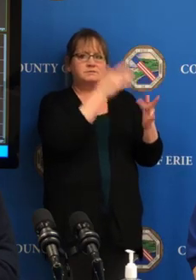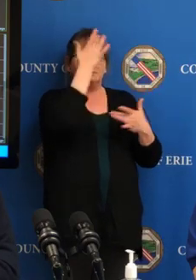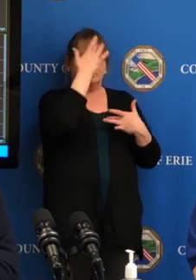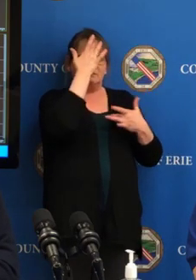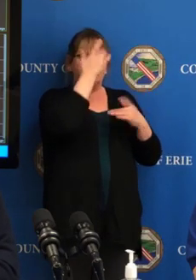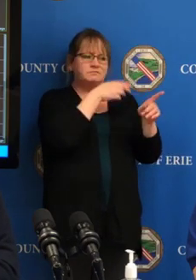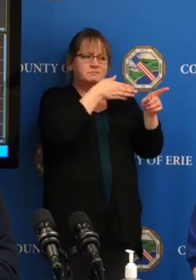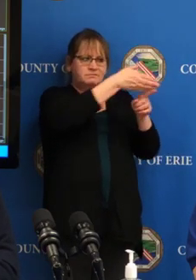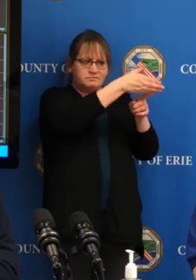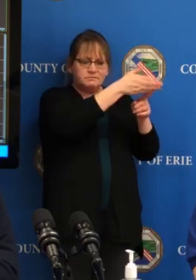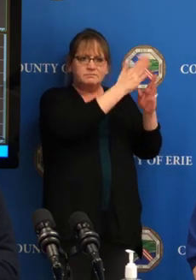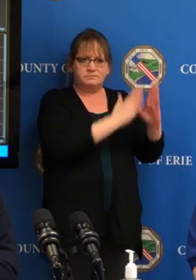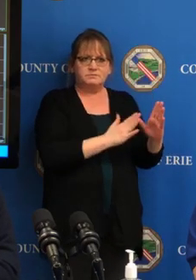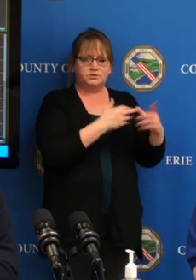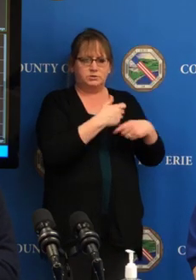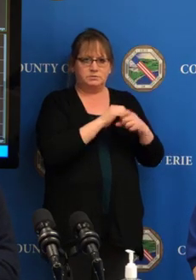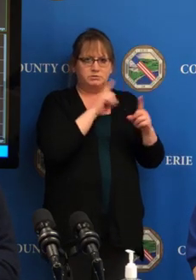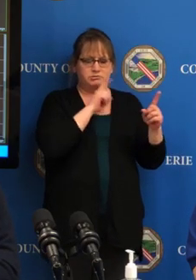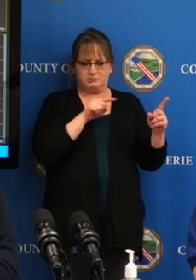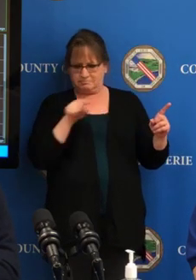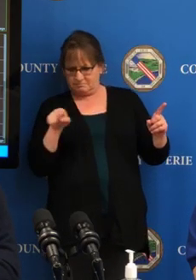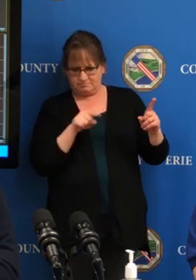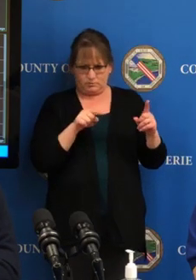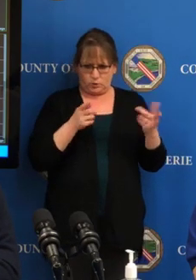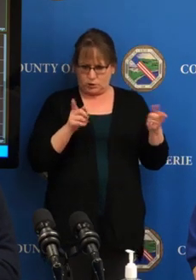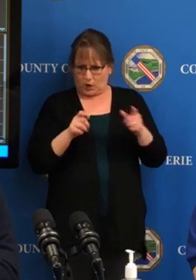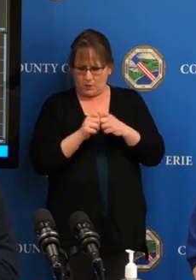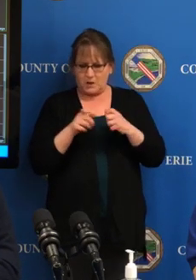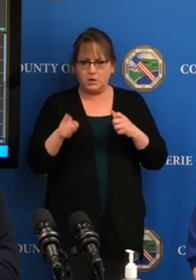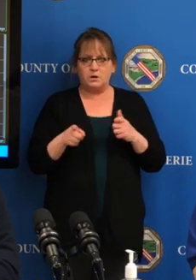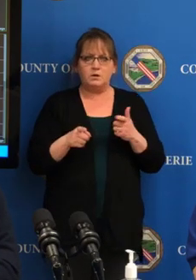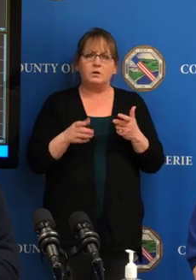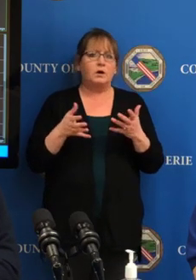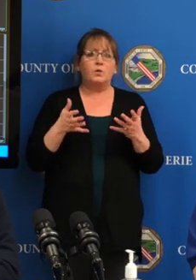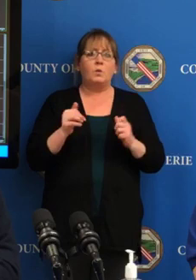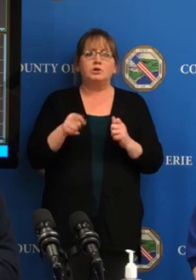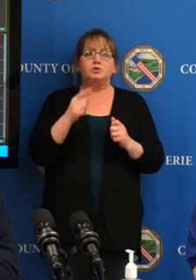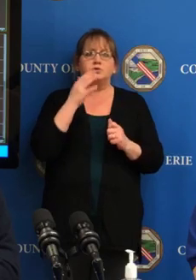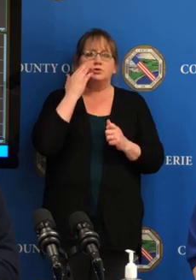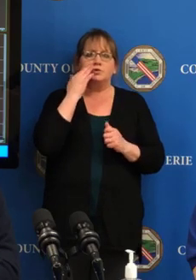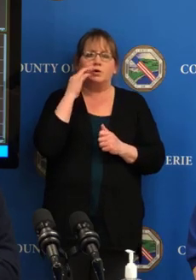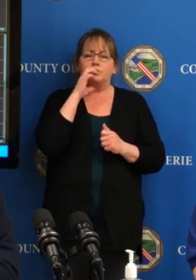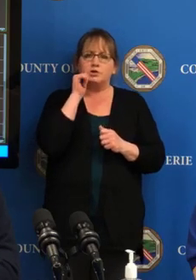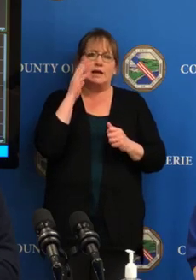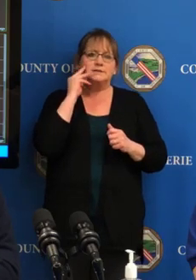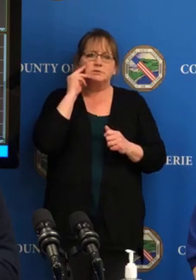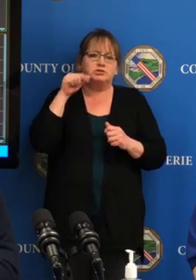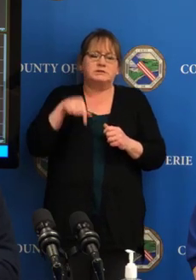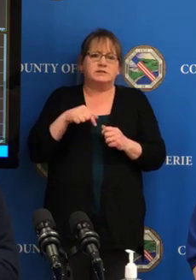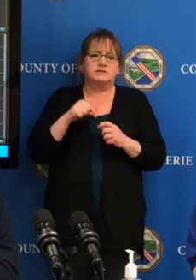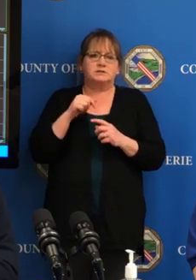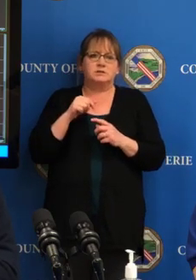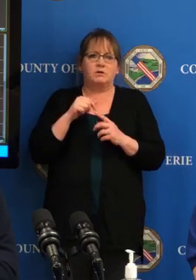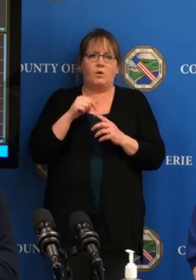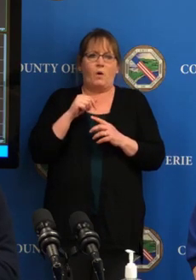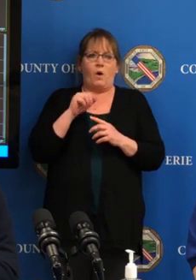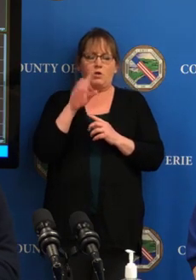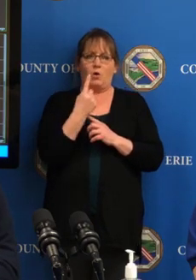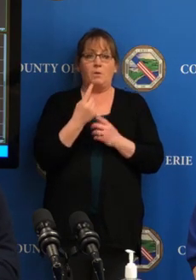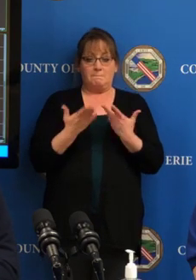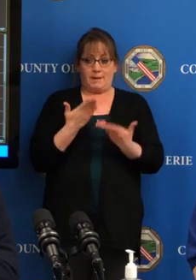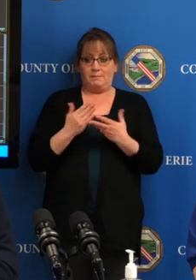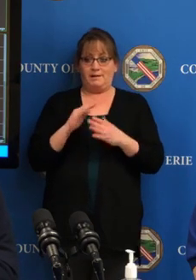County Department of Health to keep track of your symptoms. We want you to know you're not going to go through this alone. You may have to be by yourself in a